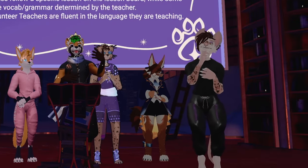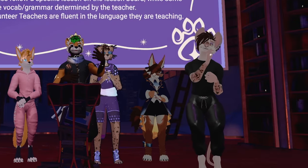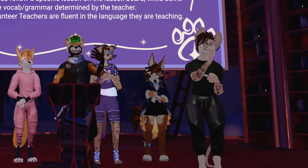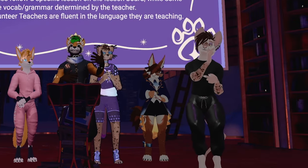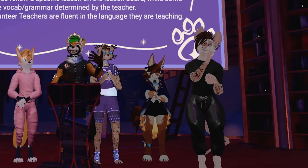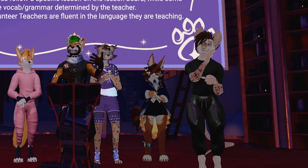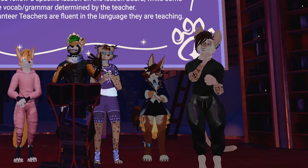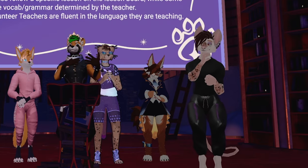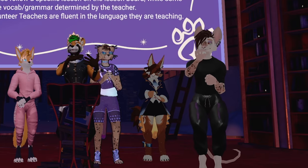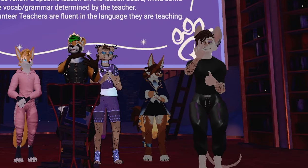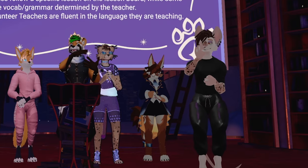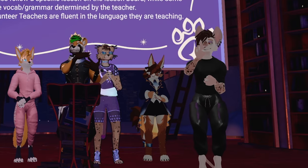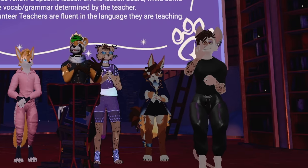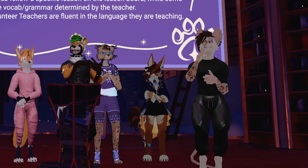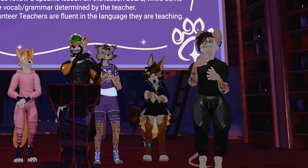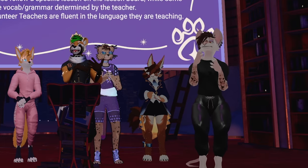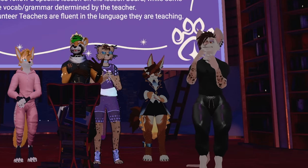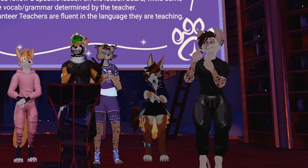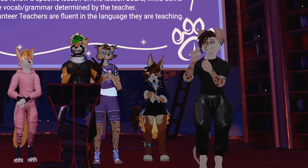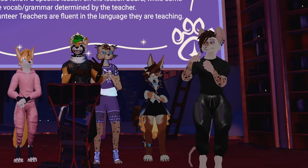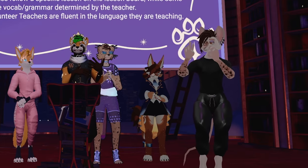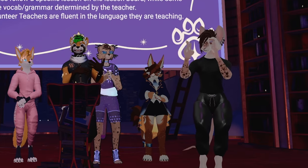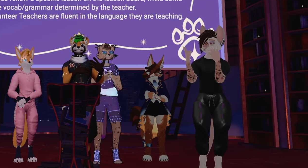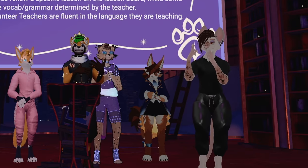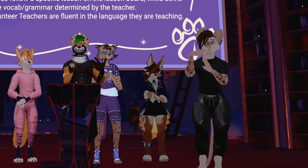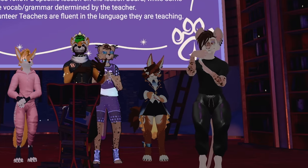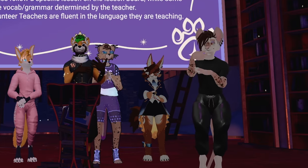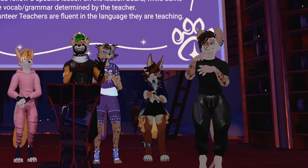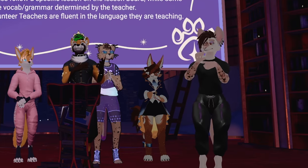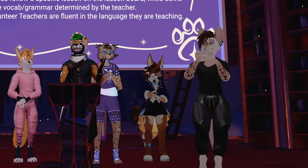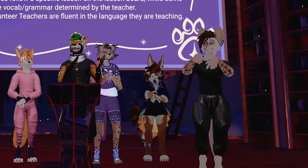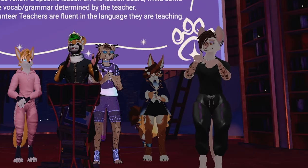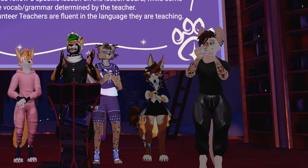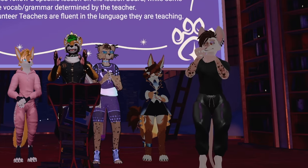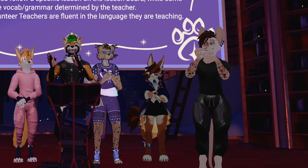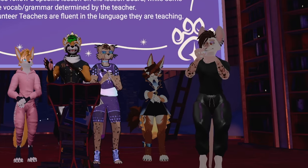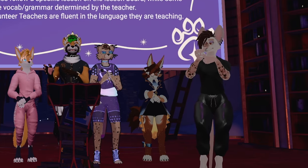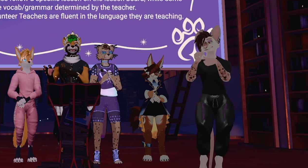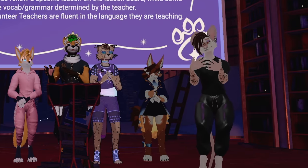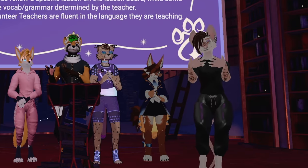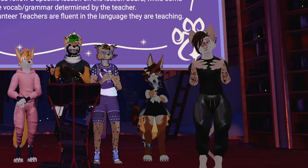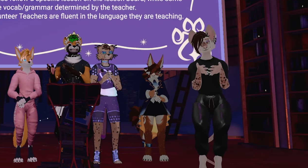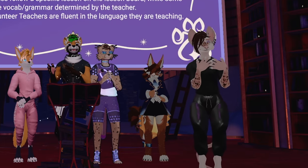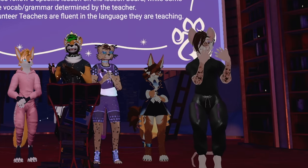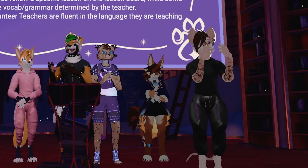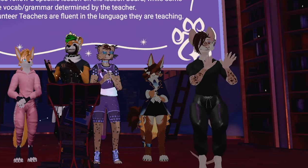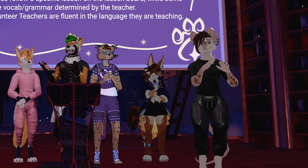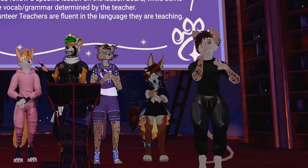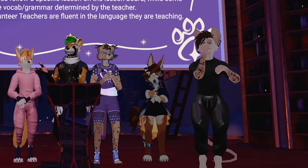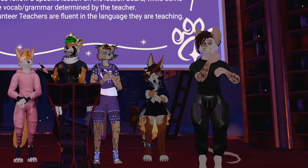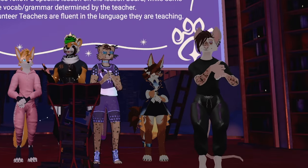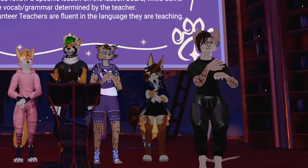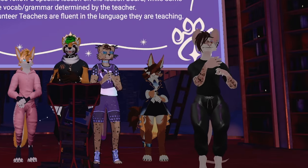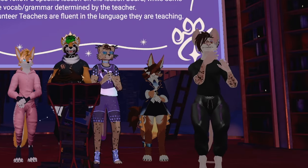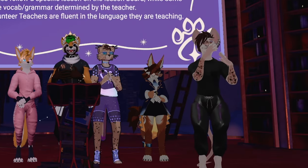some predetermined quick vocabulary lessons, or we have teachers come up with a specific theme of the week